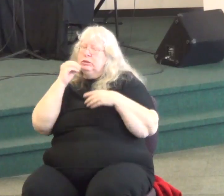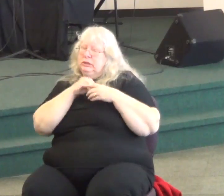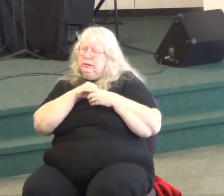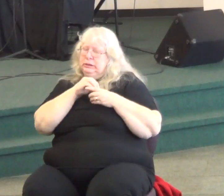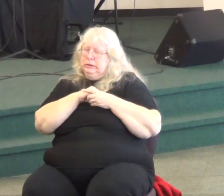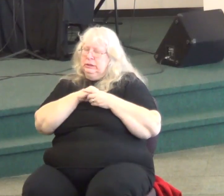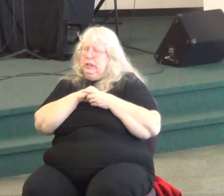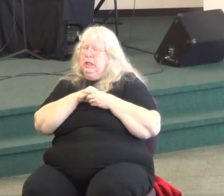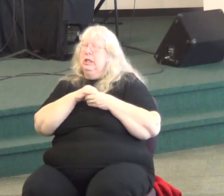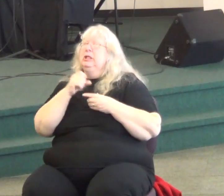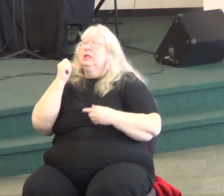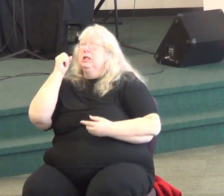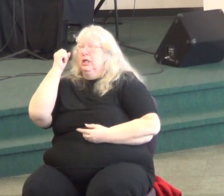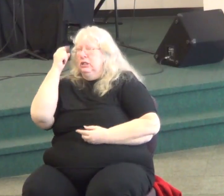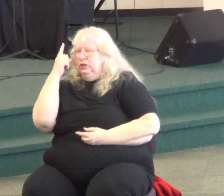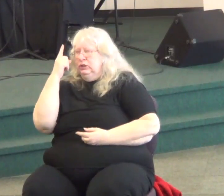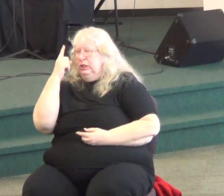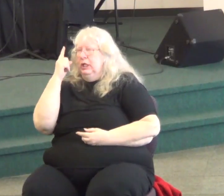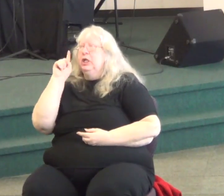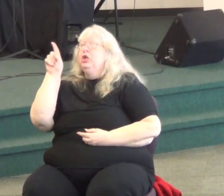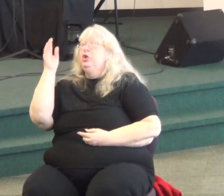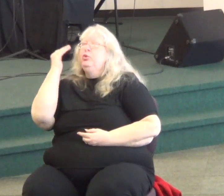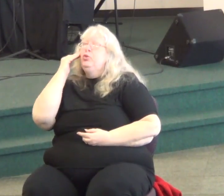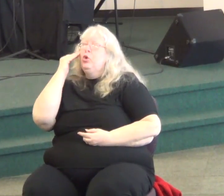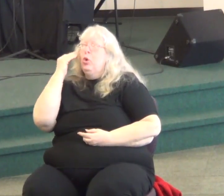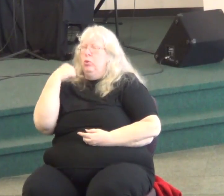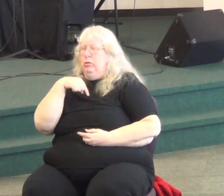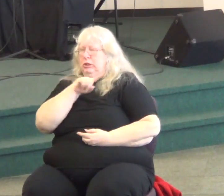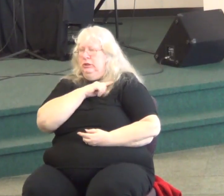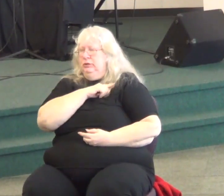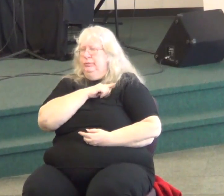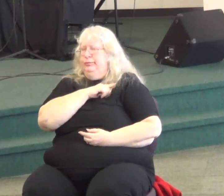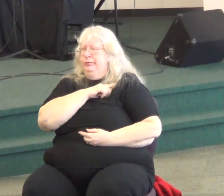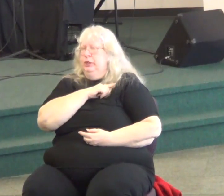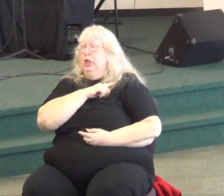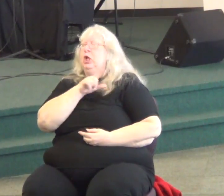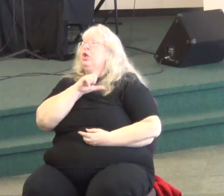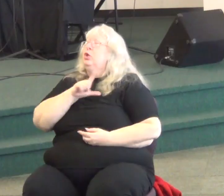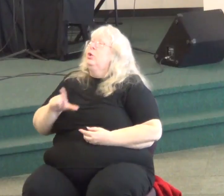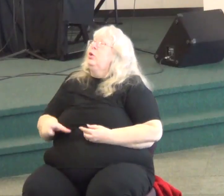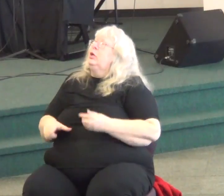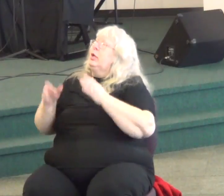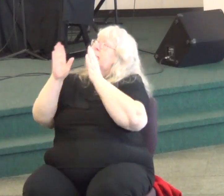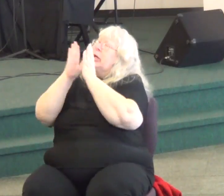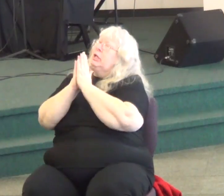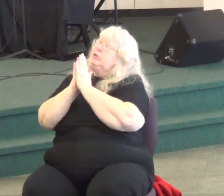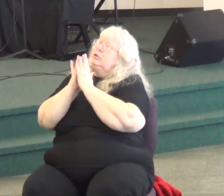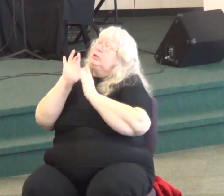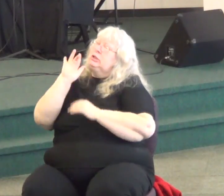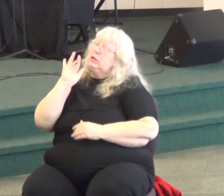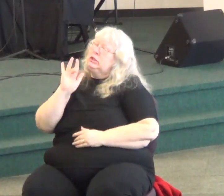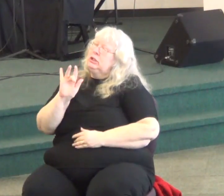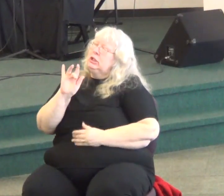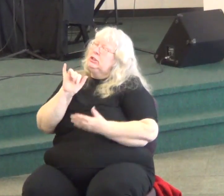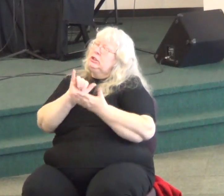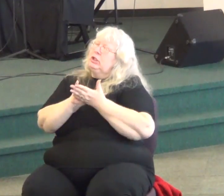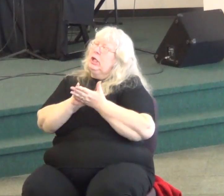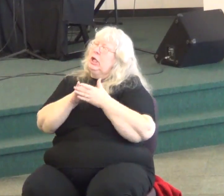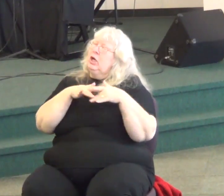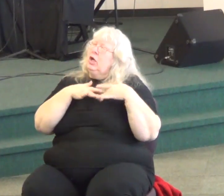understand and you know us. So, Lord, I'm asking you to touch that heart. If you